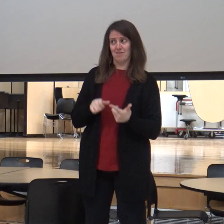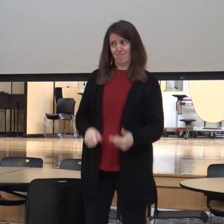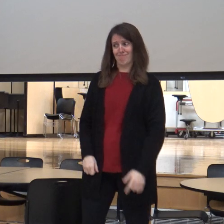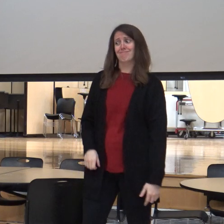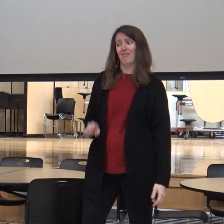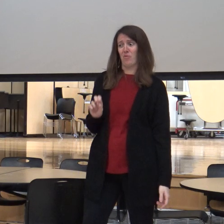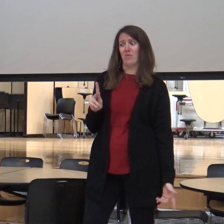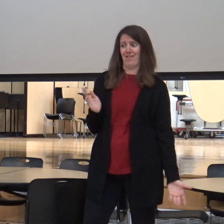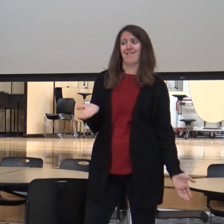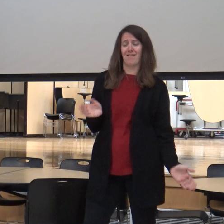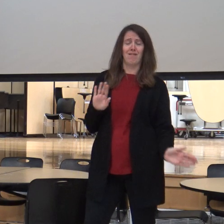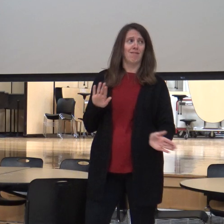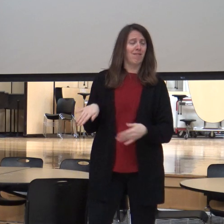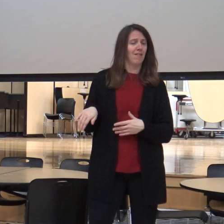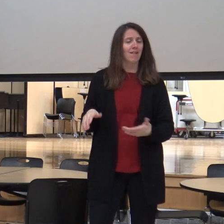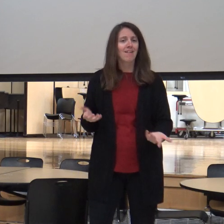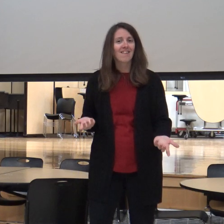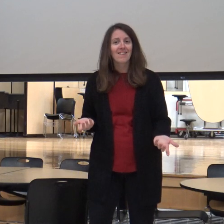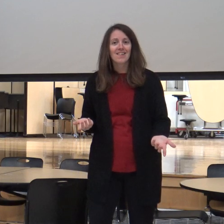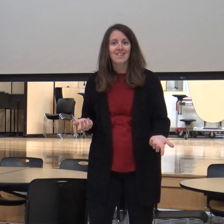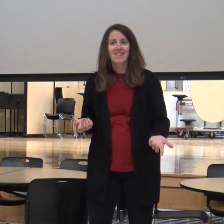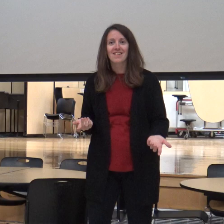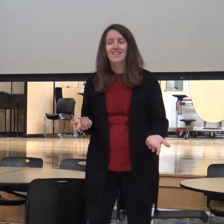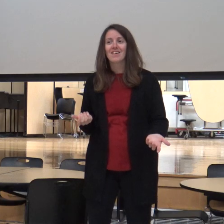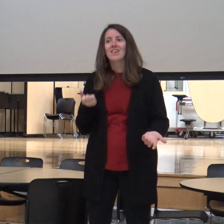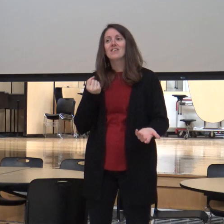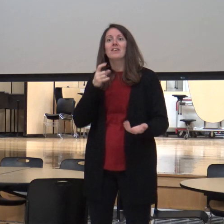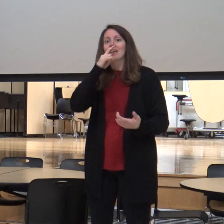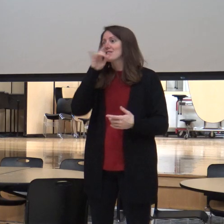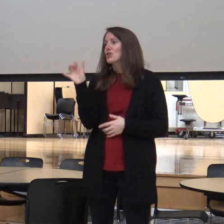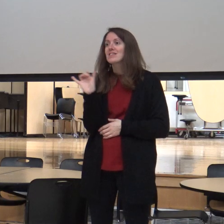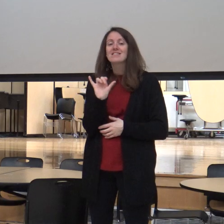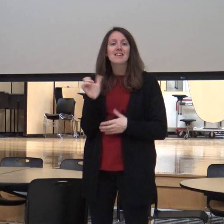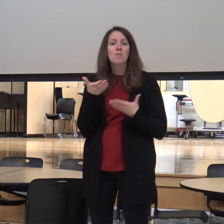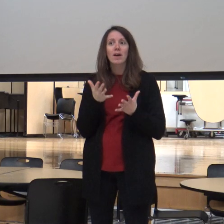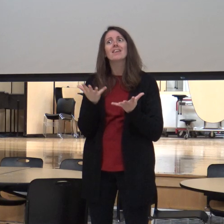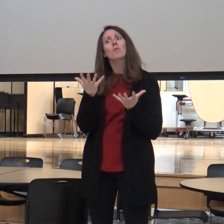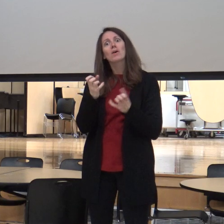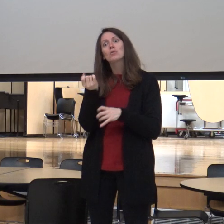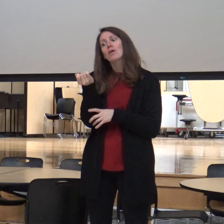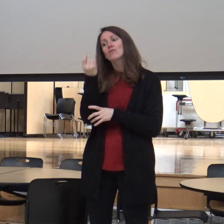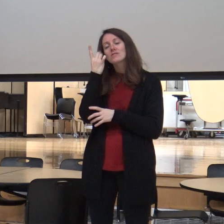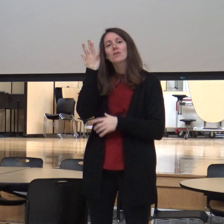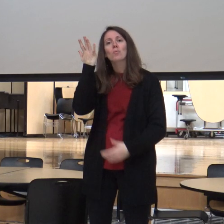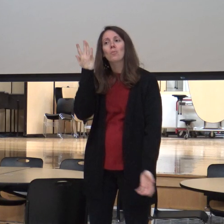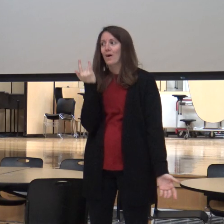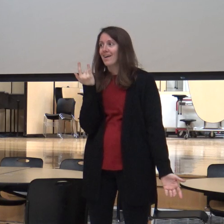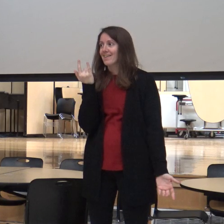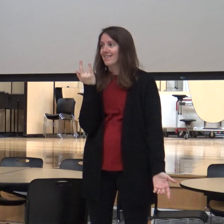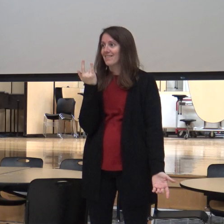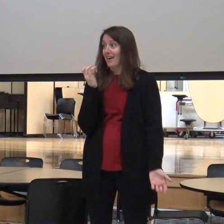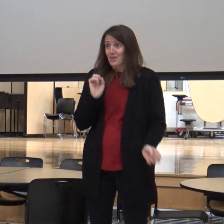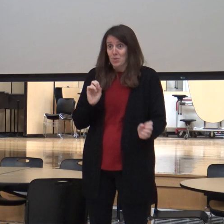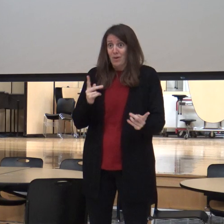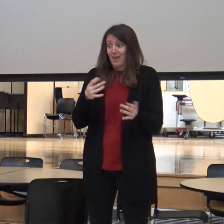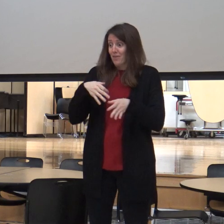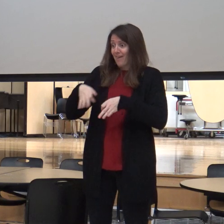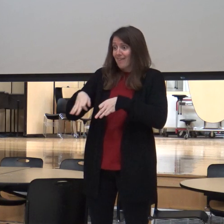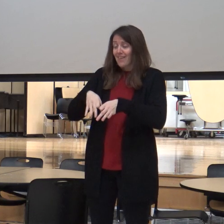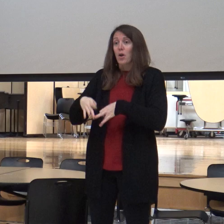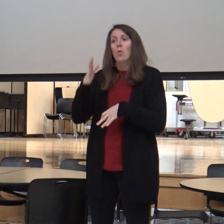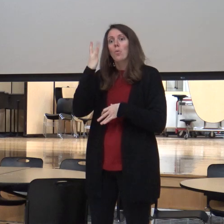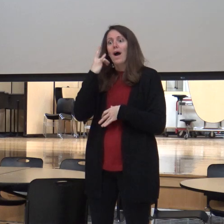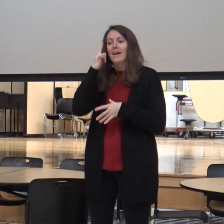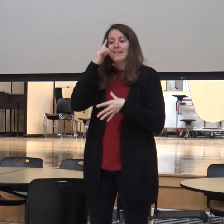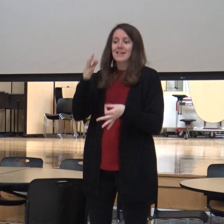this one, all right. So, and the kids are the same way. They want to know why. And so it's okay to tell them why are we making the decisions.